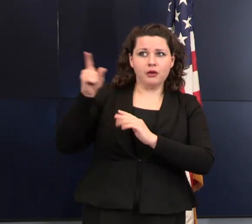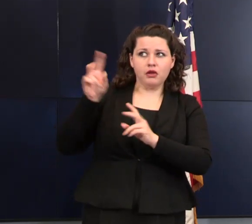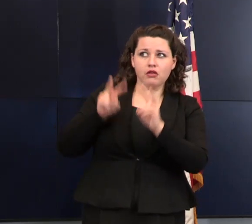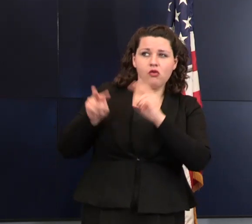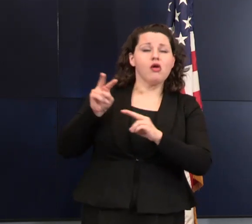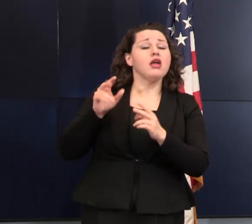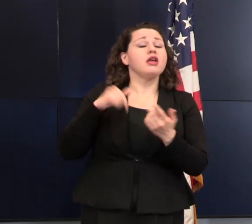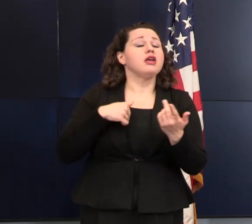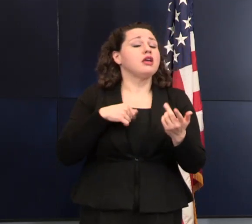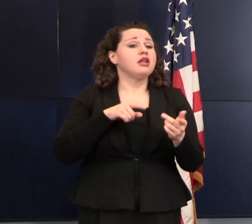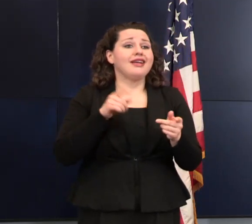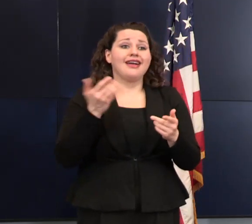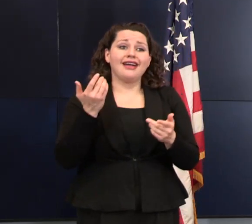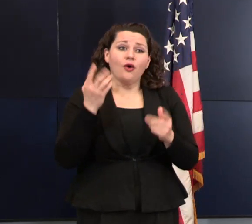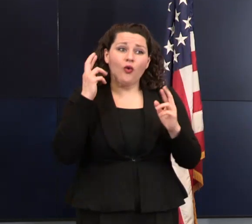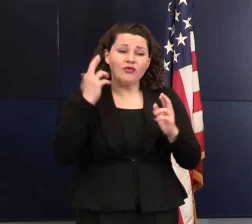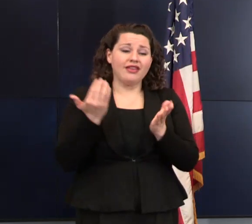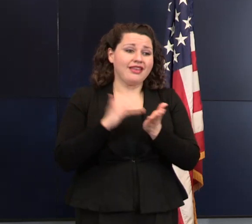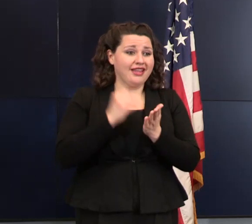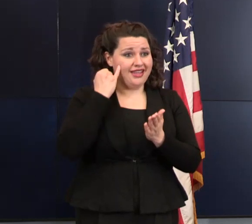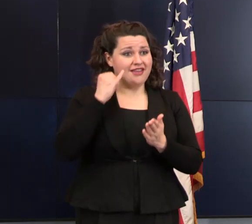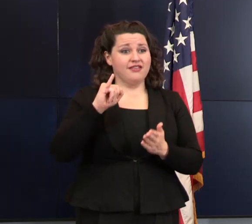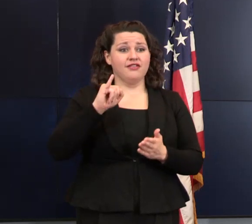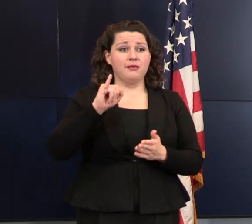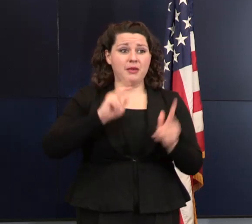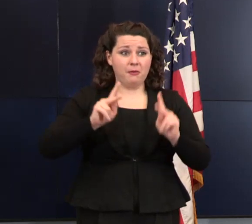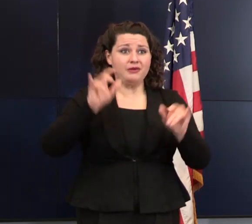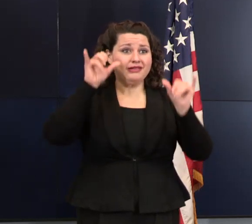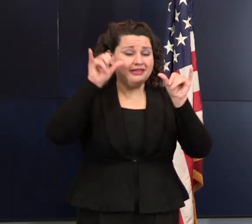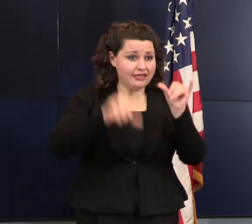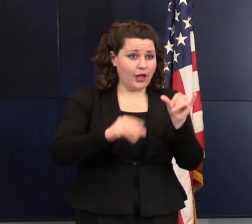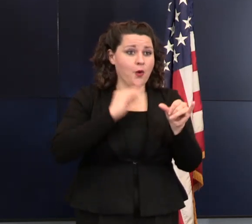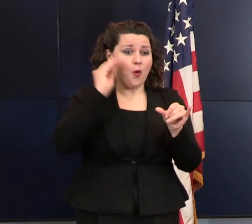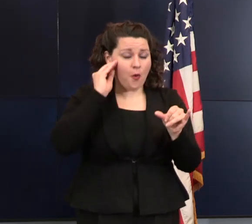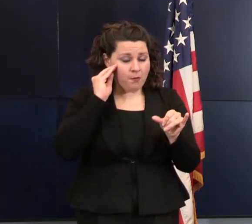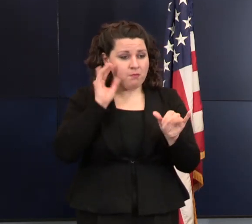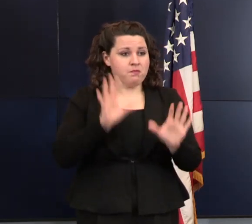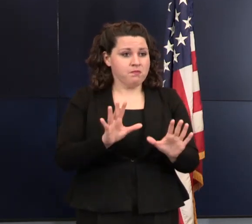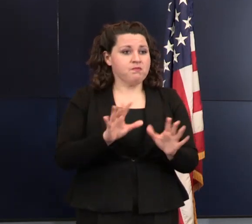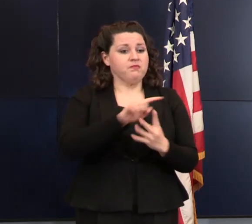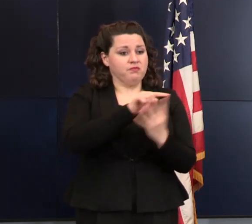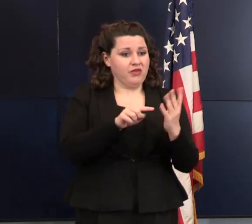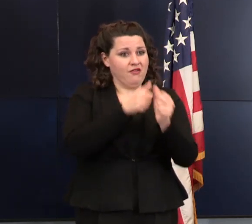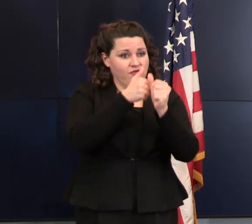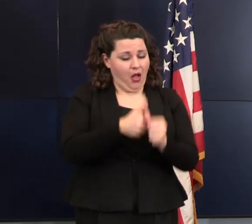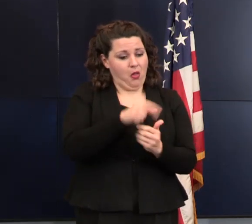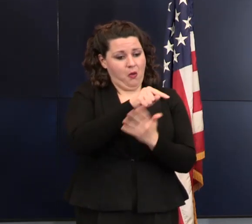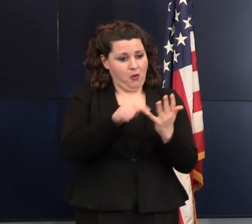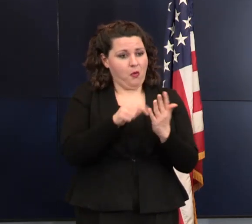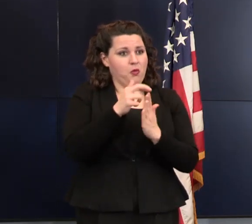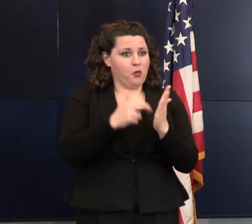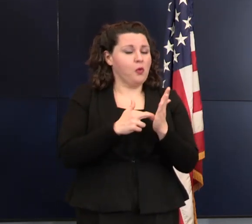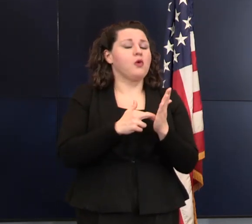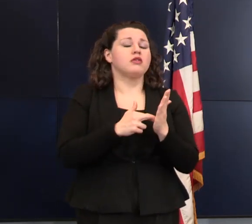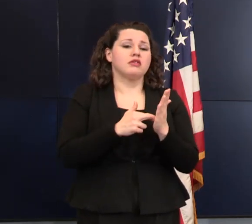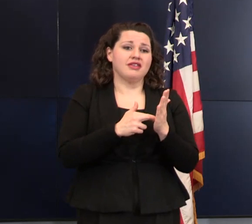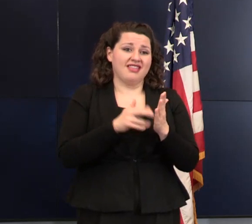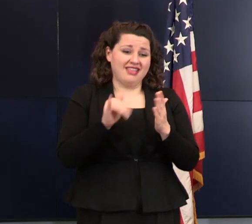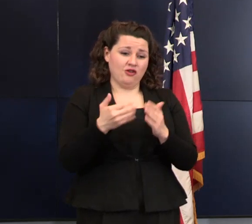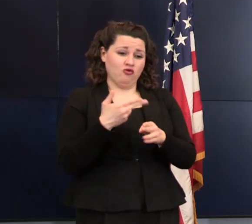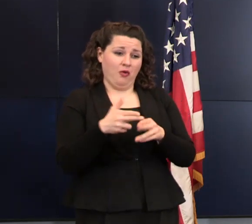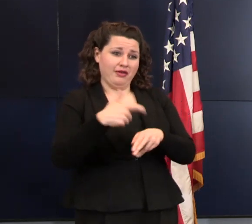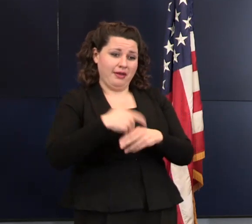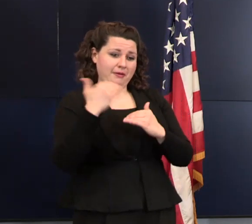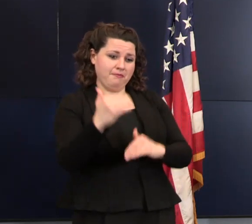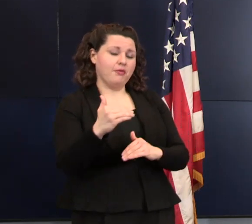if Iowans do what we ask them to do and stay steadfast in this short time frame, hopefully we can